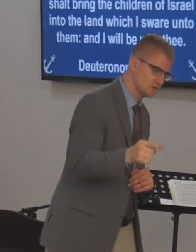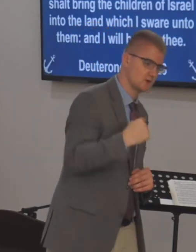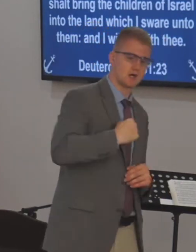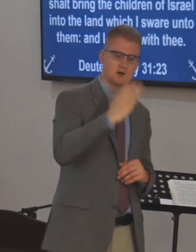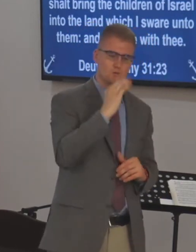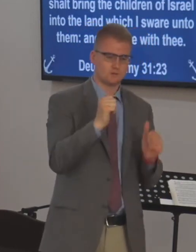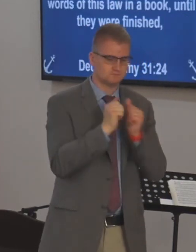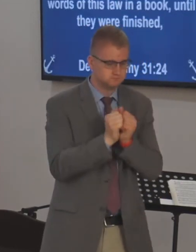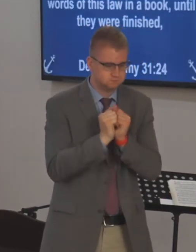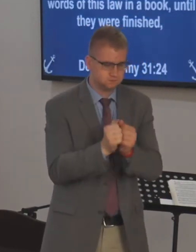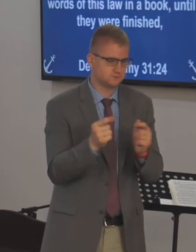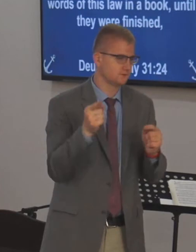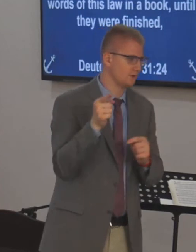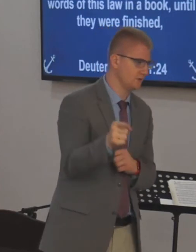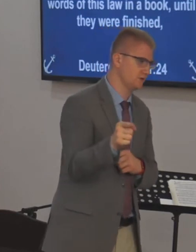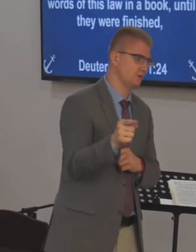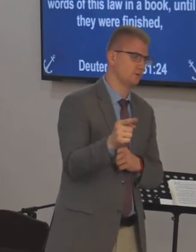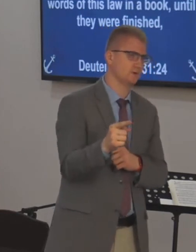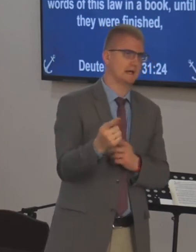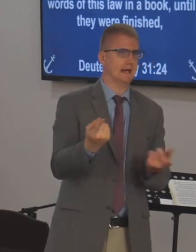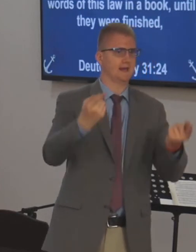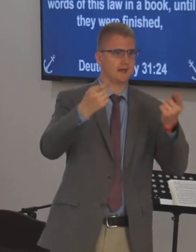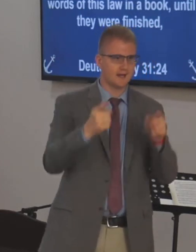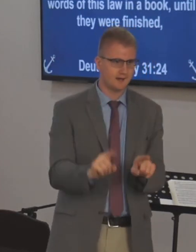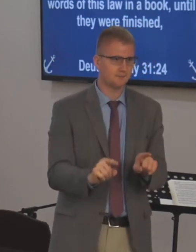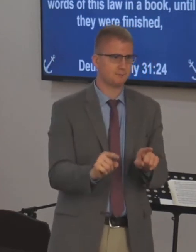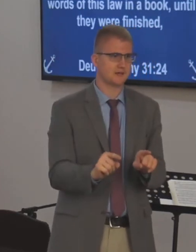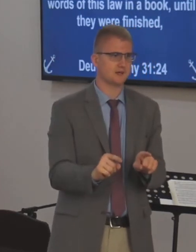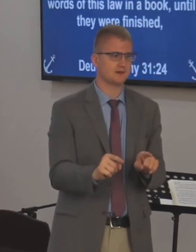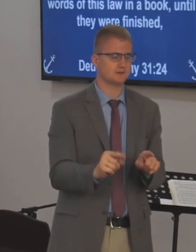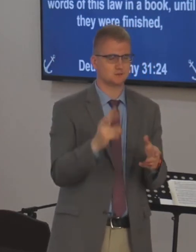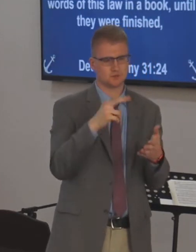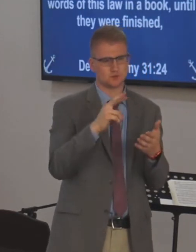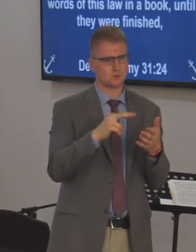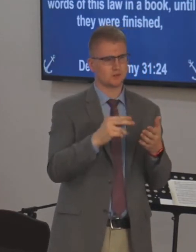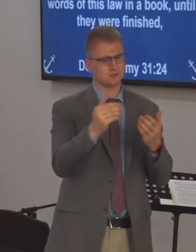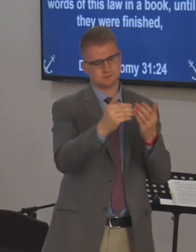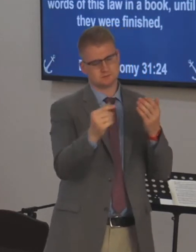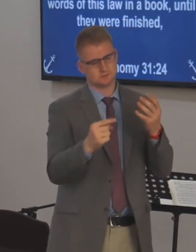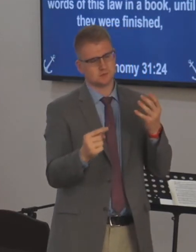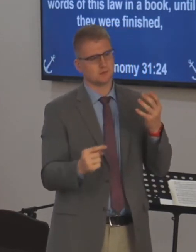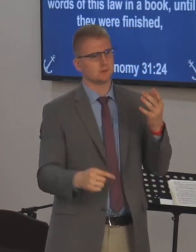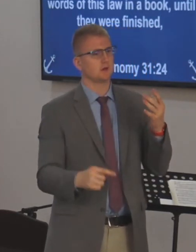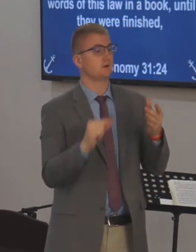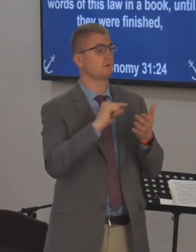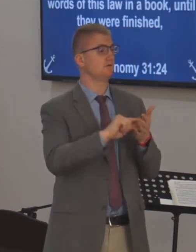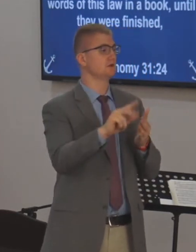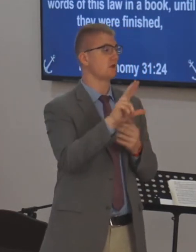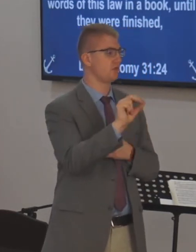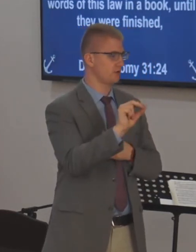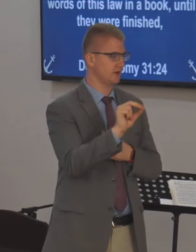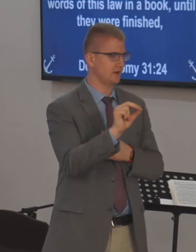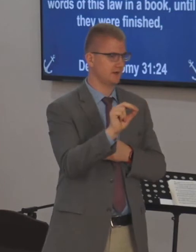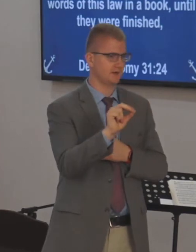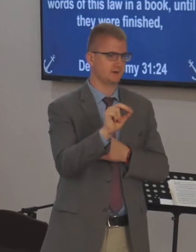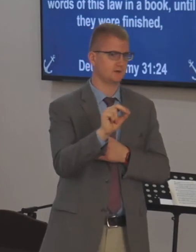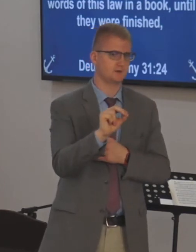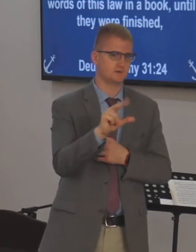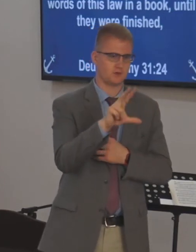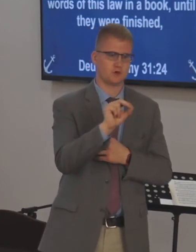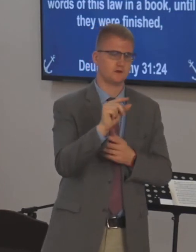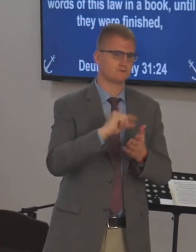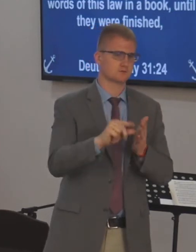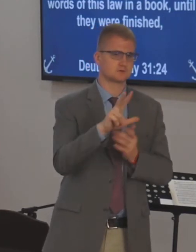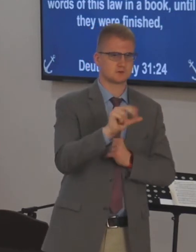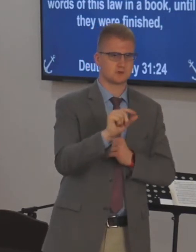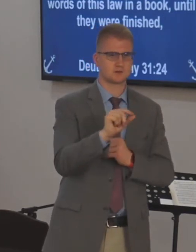And it came to pass, we're going to read down to verse 30. And let me see, I got to get back to where I was. And it came to